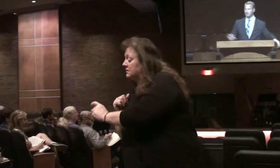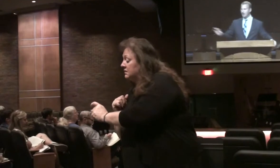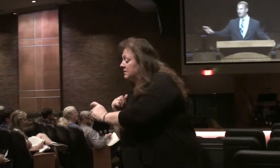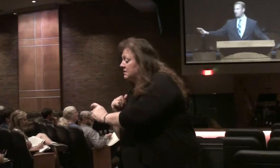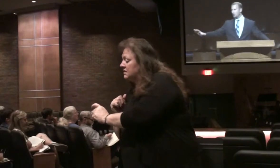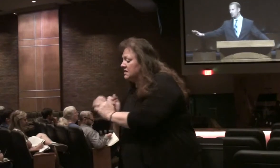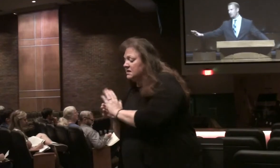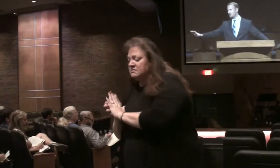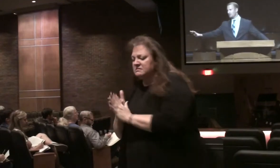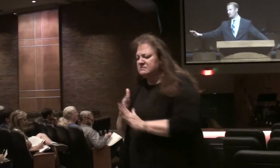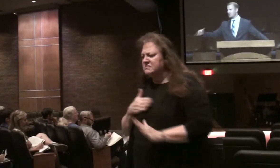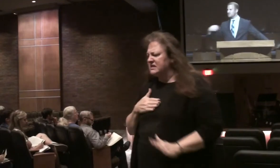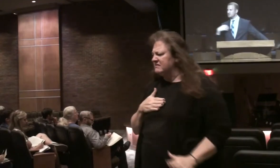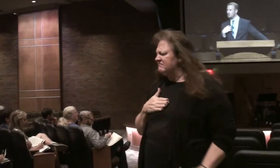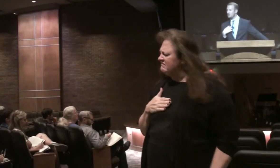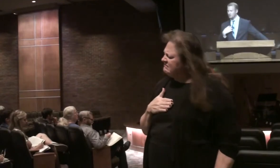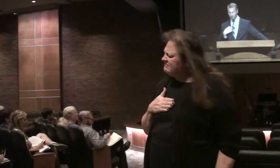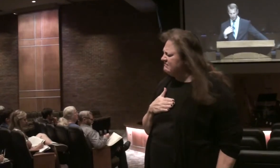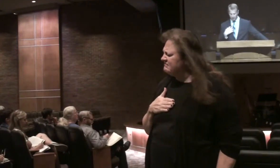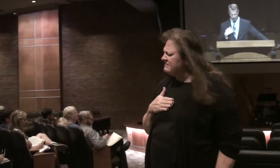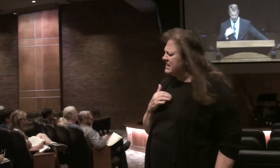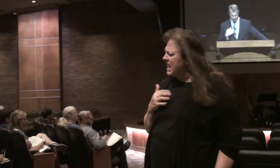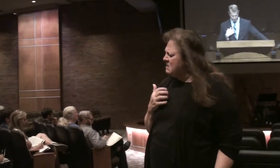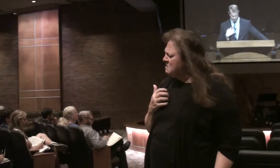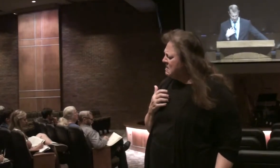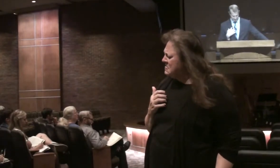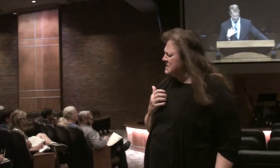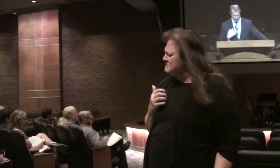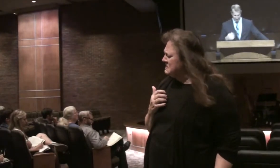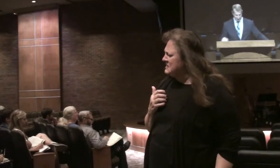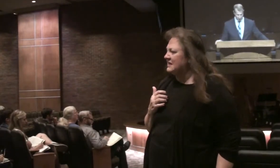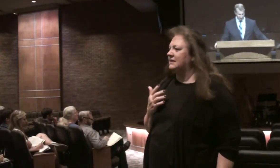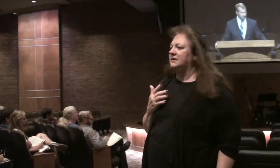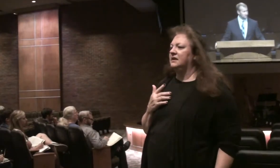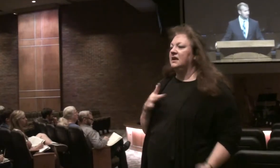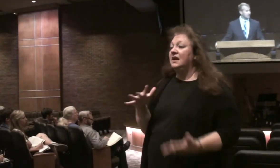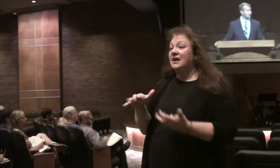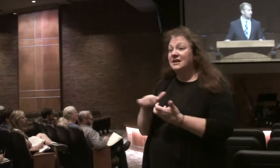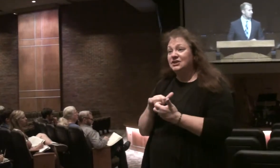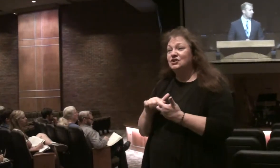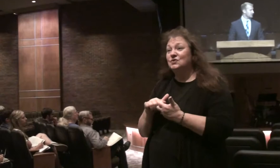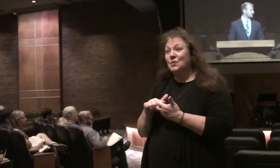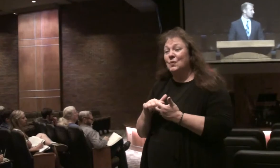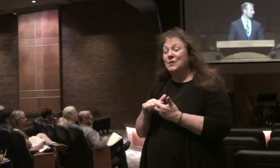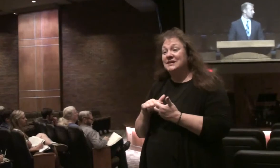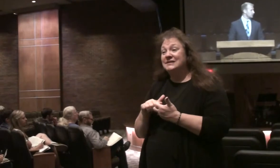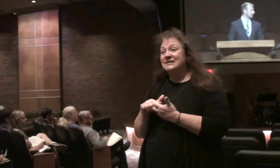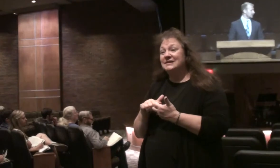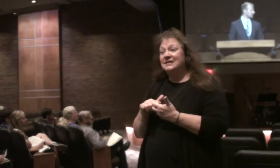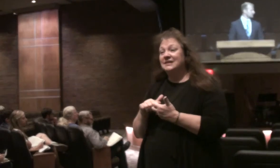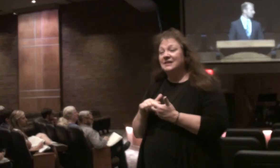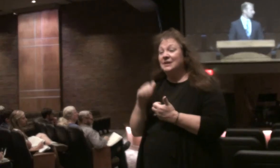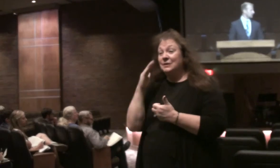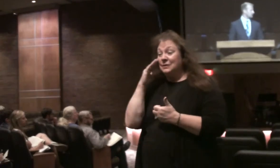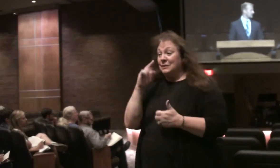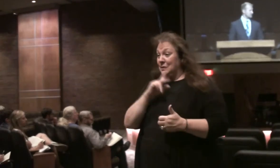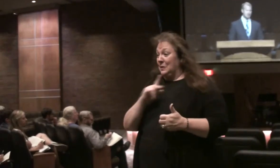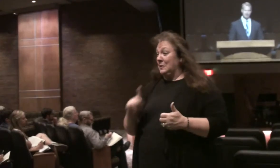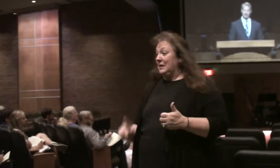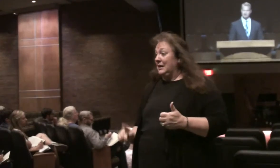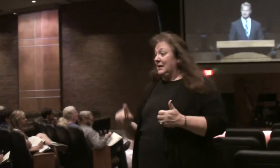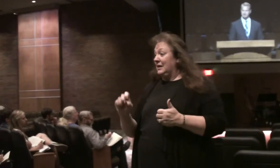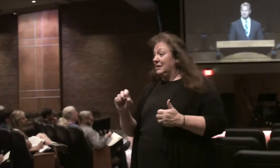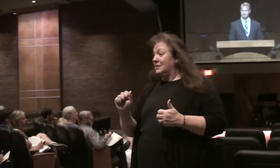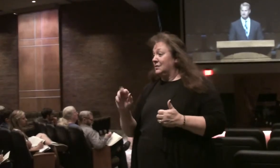turns it into my torment. Makes yourself your own tormentor. And it destroys. You know about the Saul, you know about King Saul in the Old